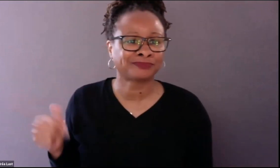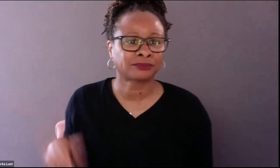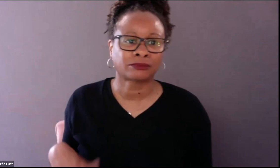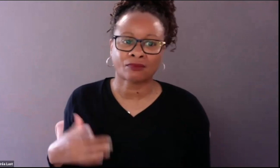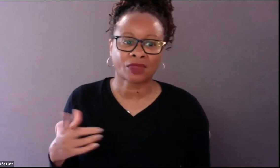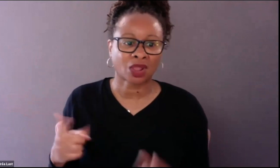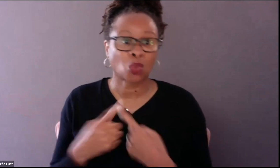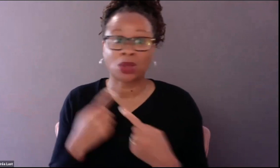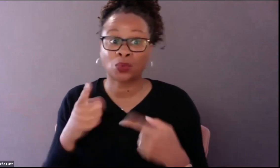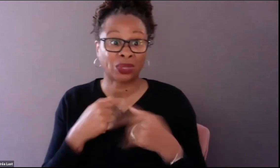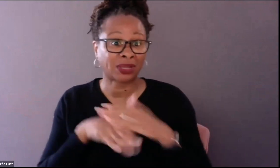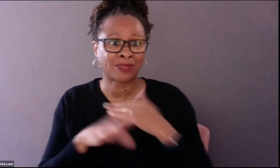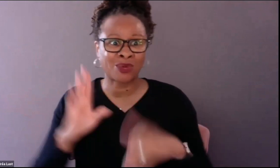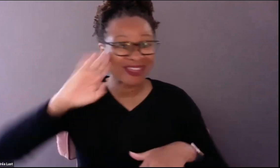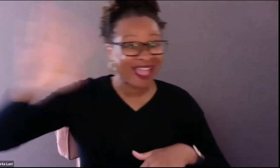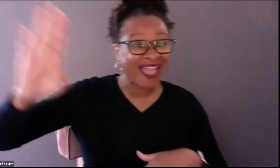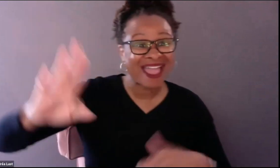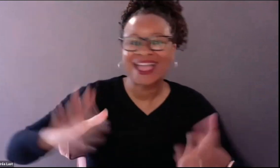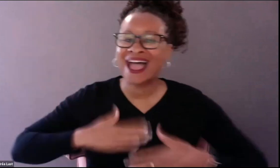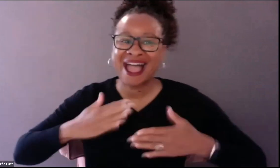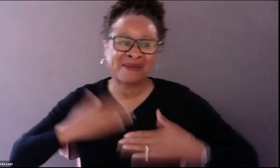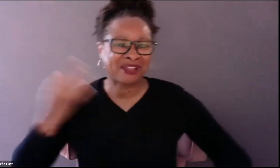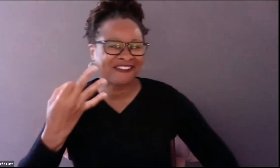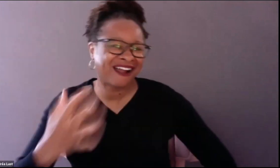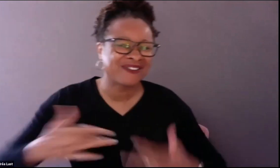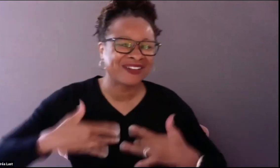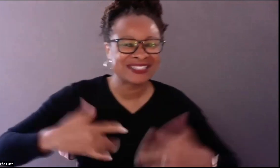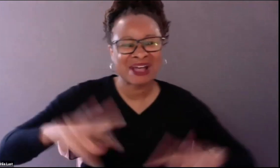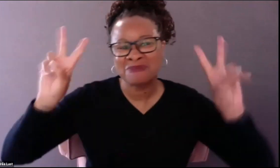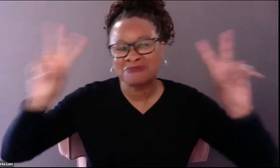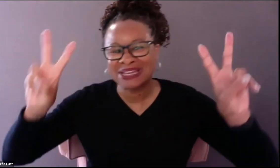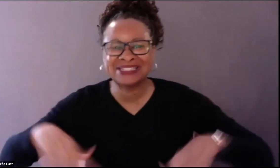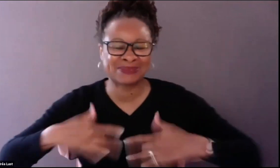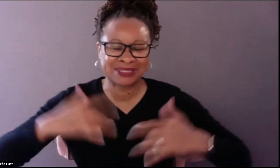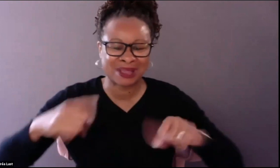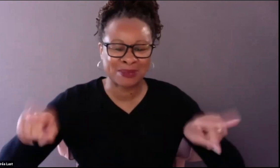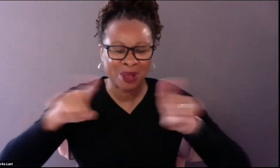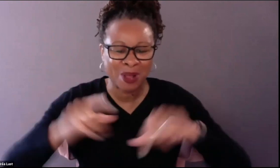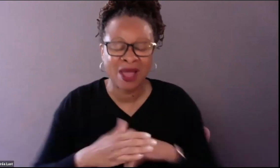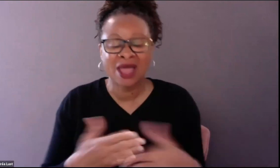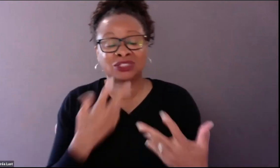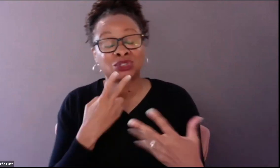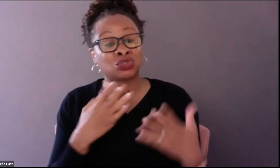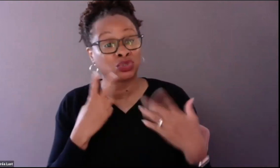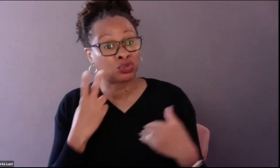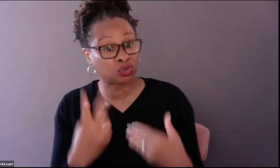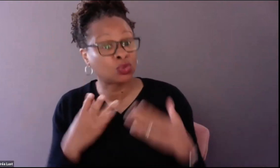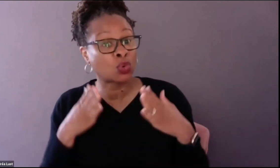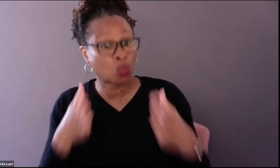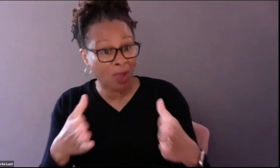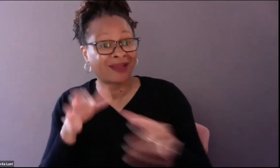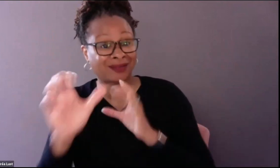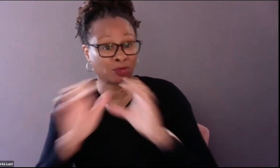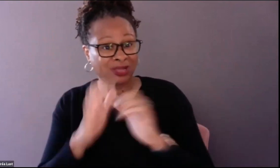through, hey, how y'all doing? Happy Friday, peace, what's up, y'all? It's a two-way communication, so it's not a us, them.